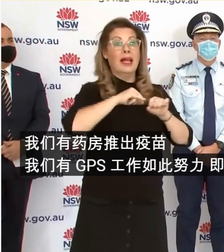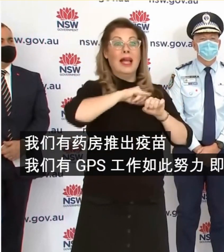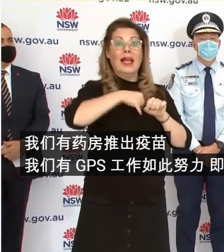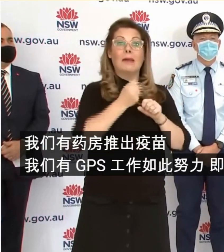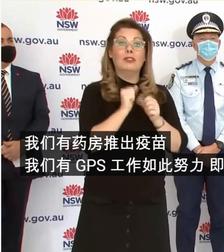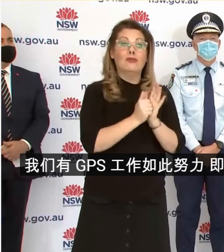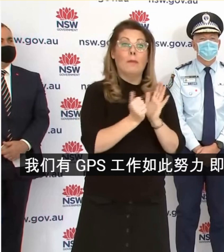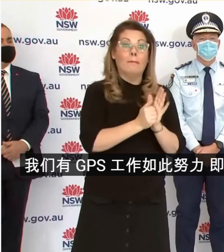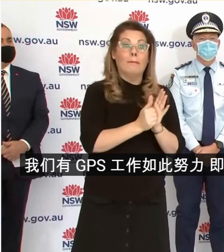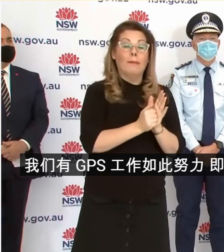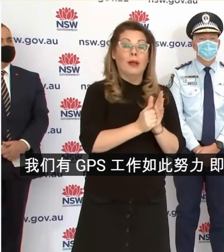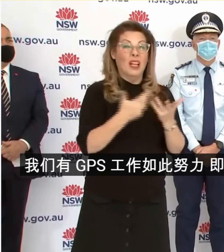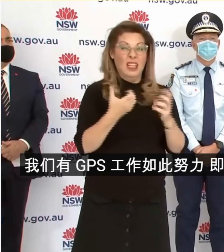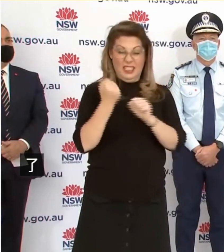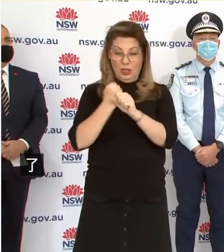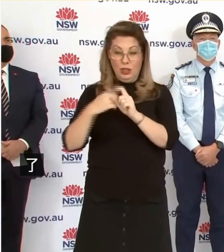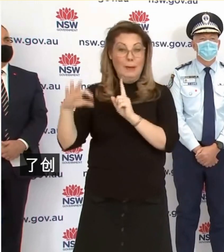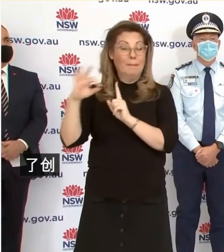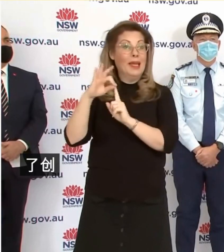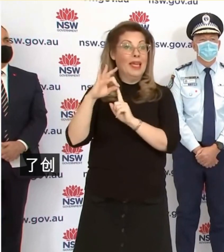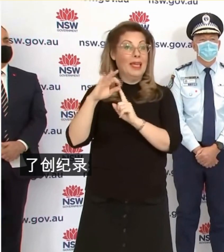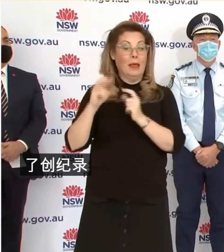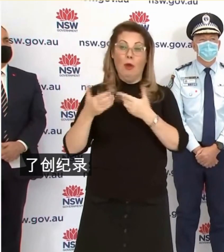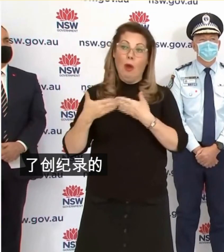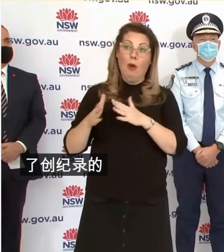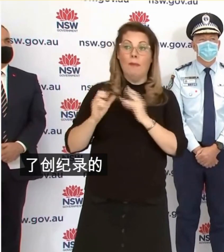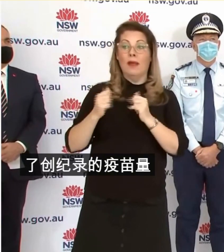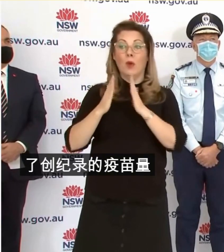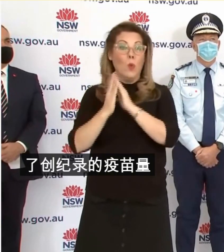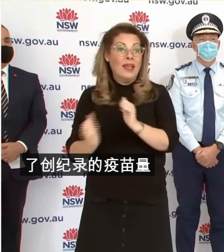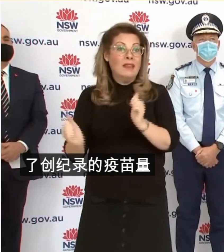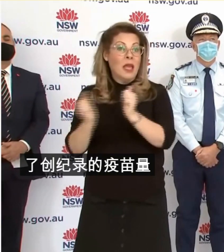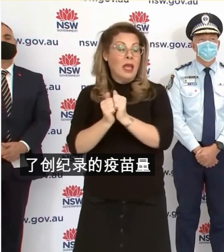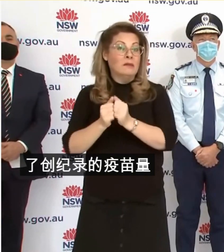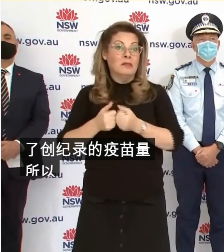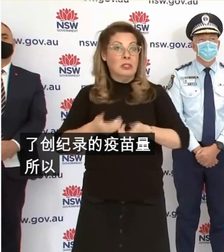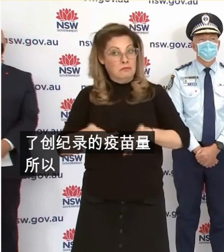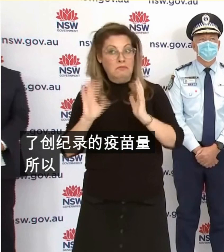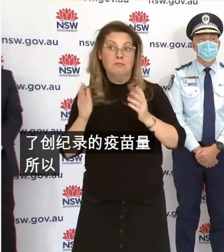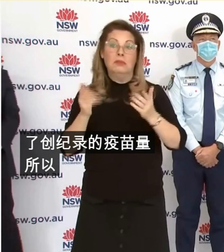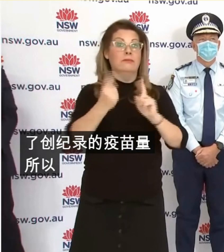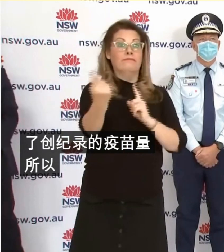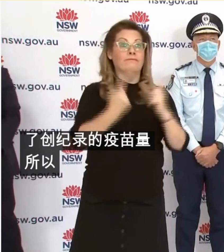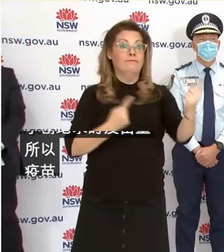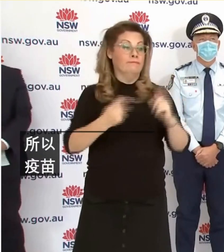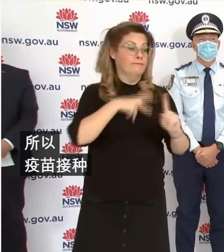hard. GPs, even on Saturday, gave record volumes of vaccine.